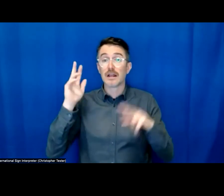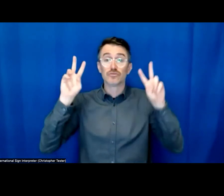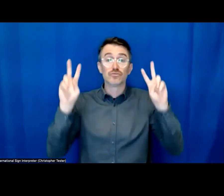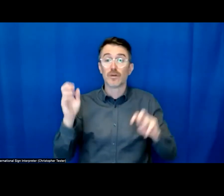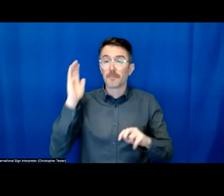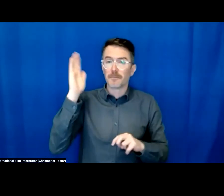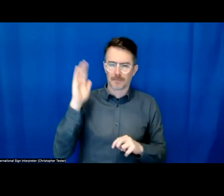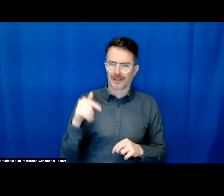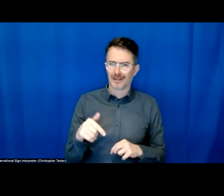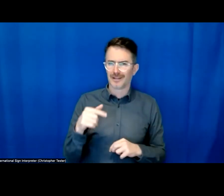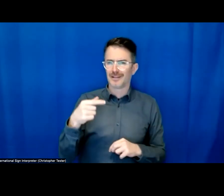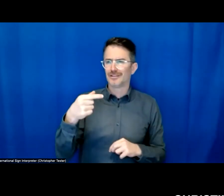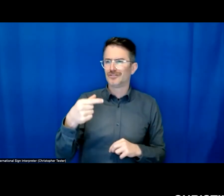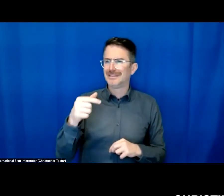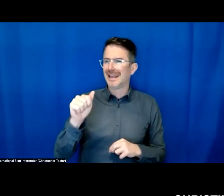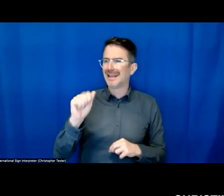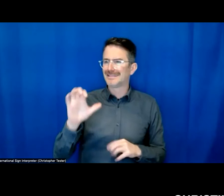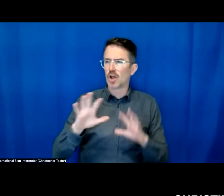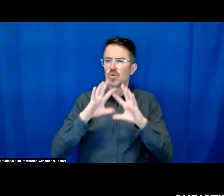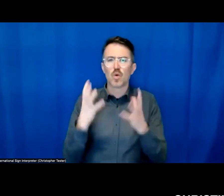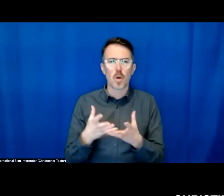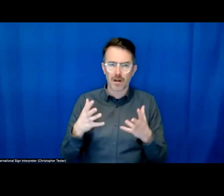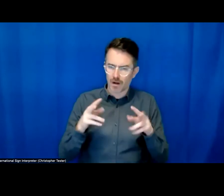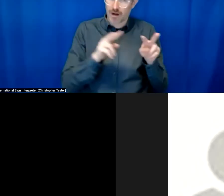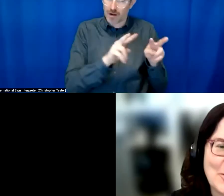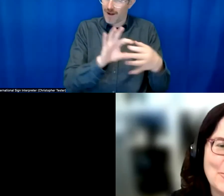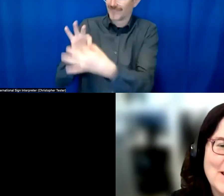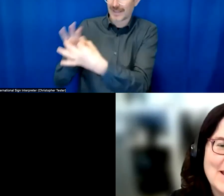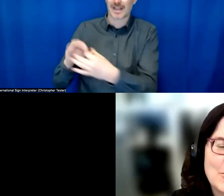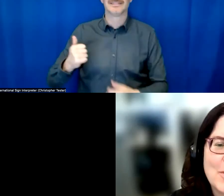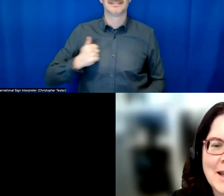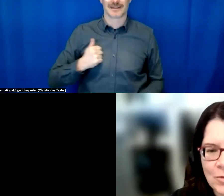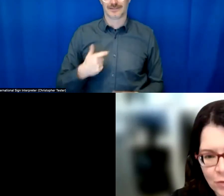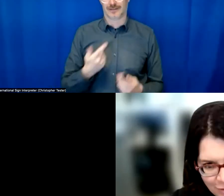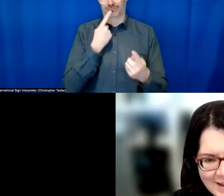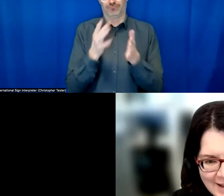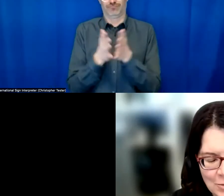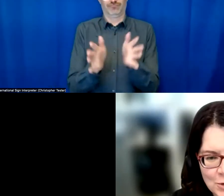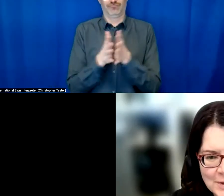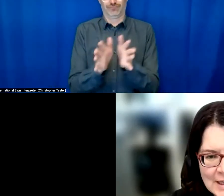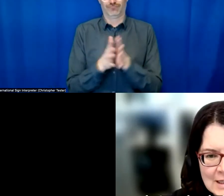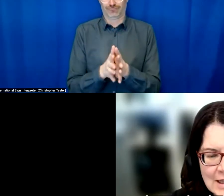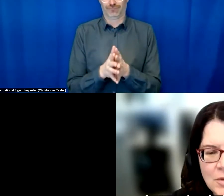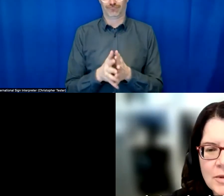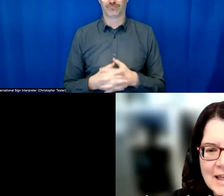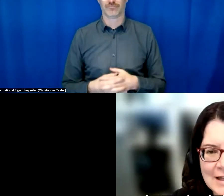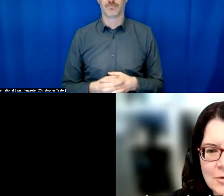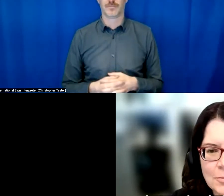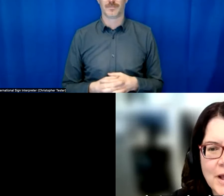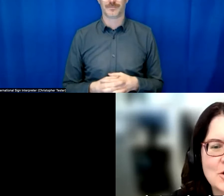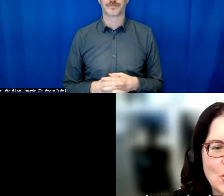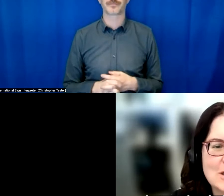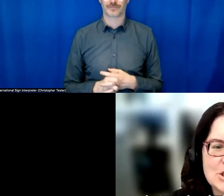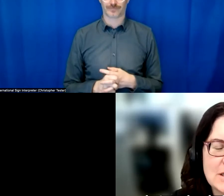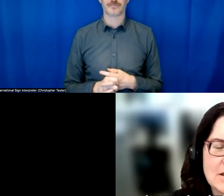floor is yours. Thank you, Dwi. So hello, my name is Christine Campbell. Let me begin